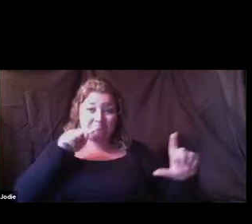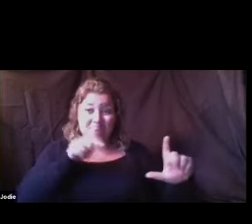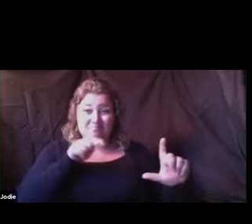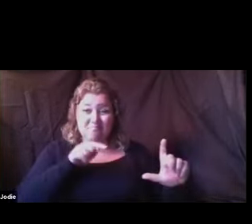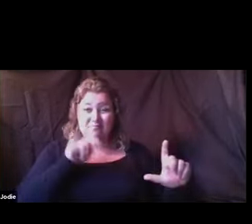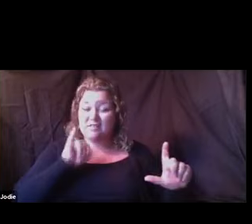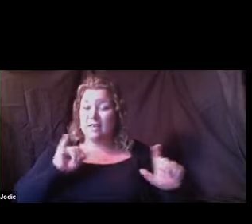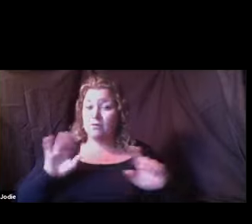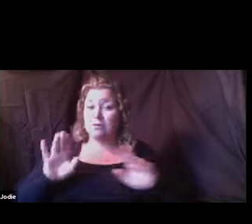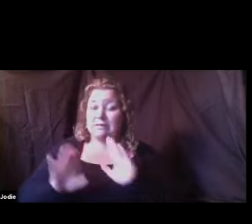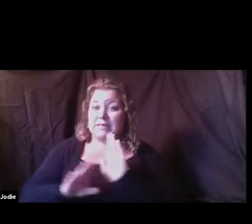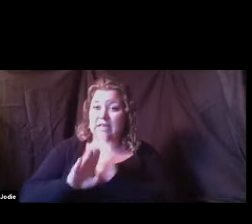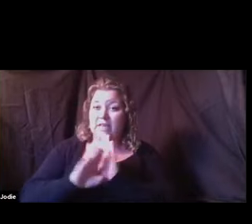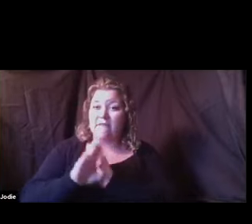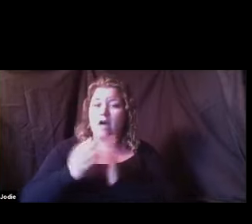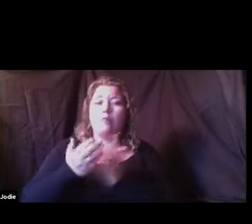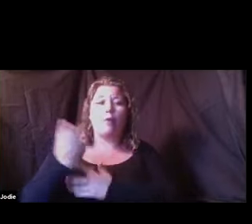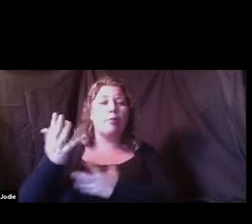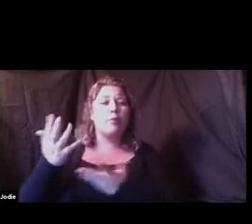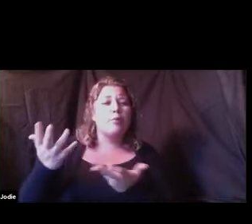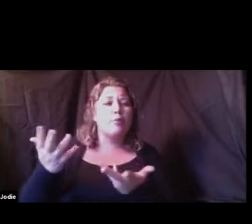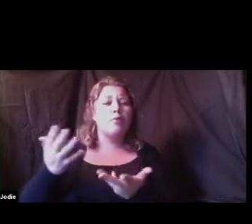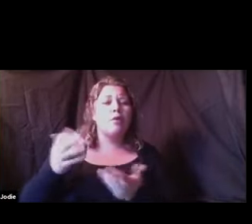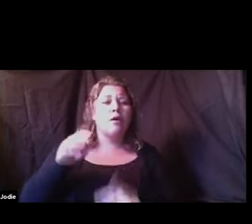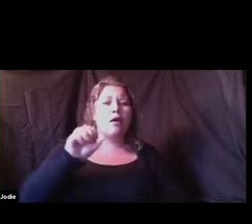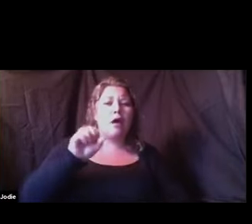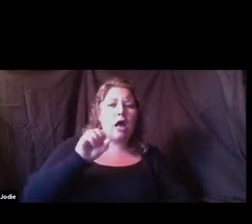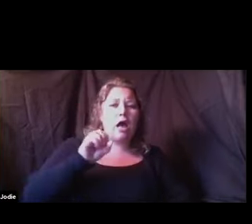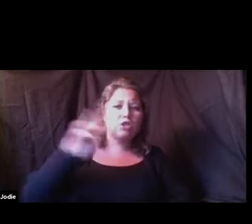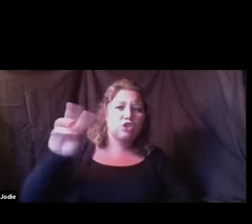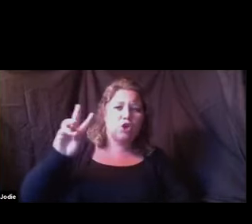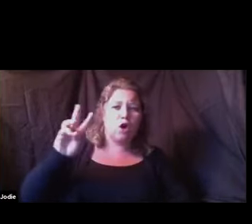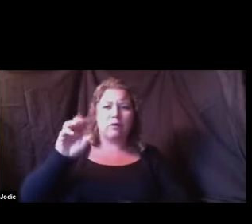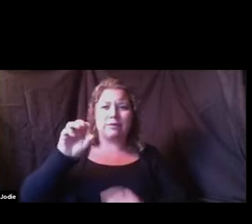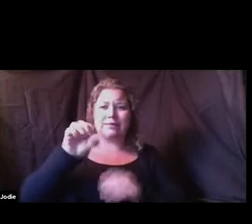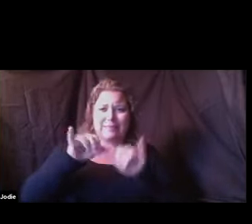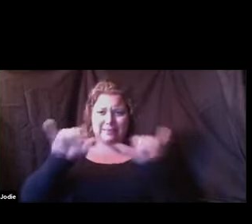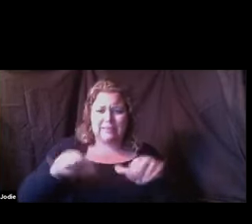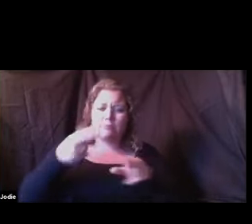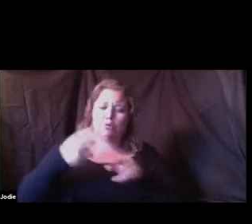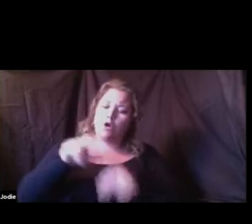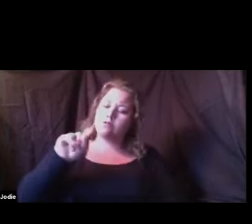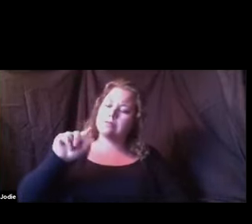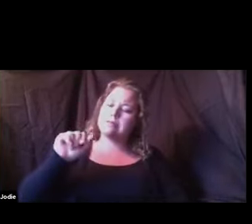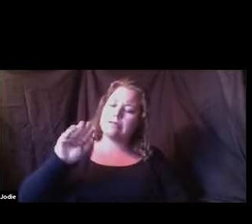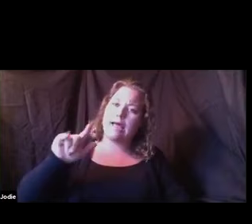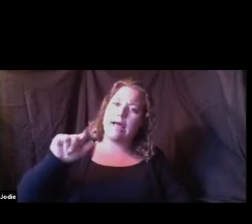through a type of software system called Tableau, and that took